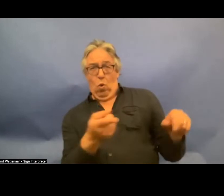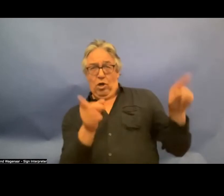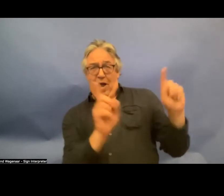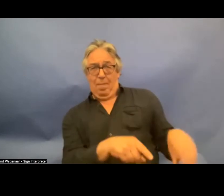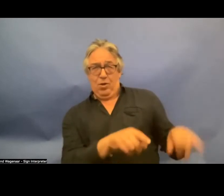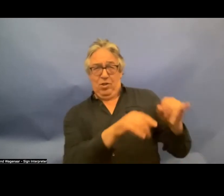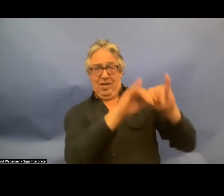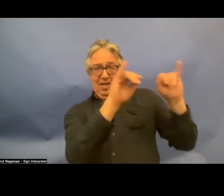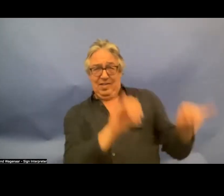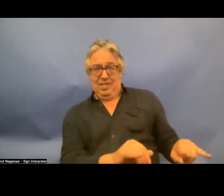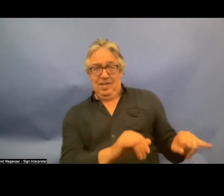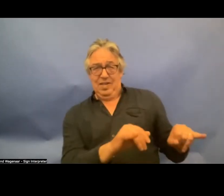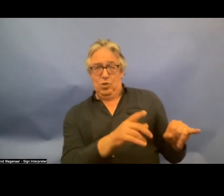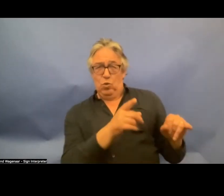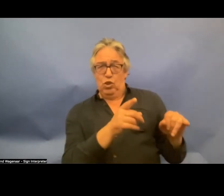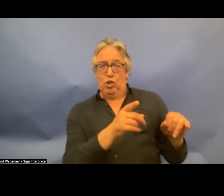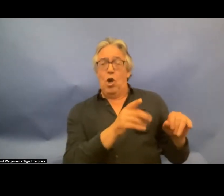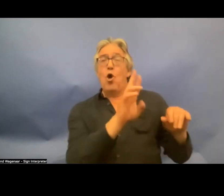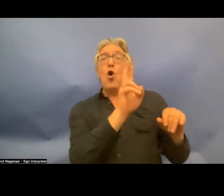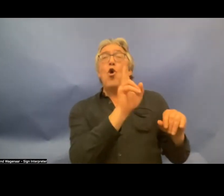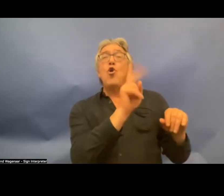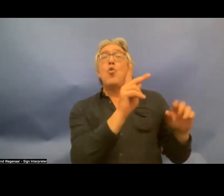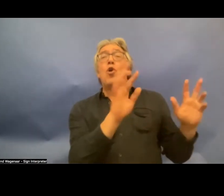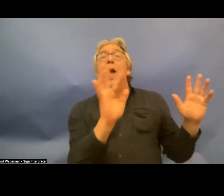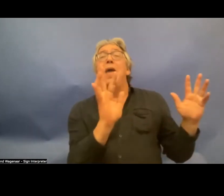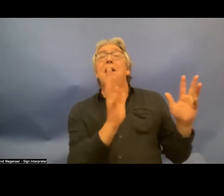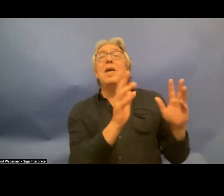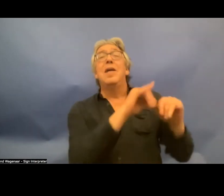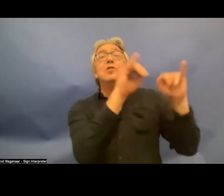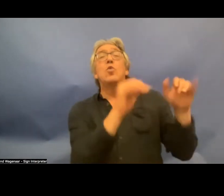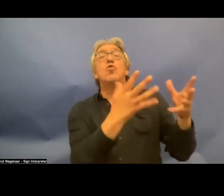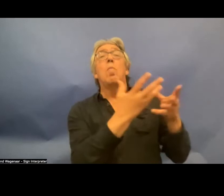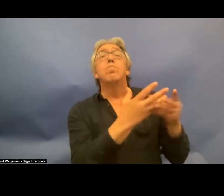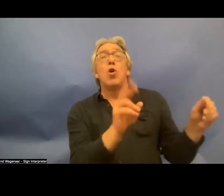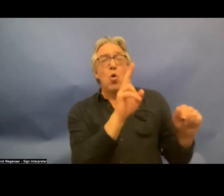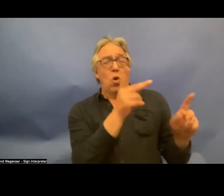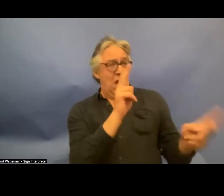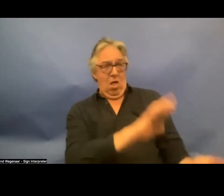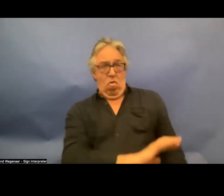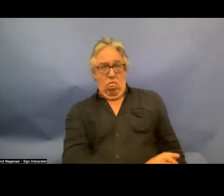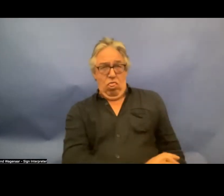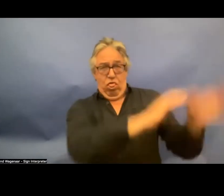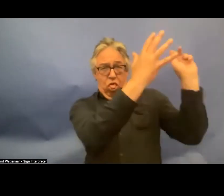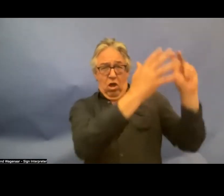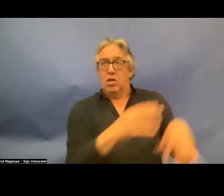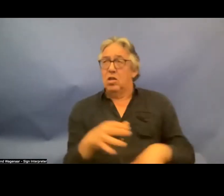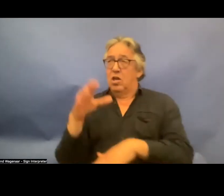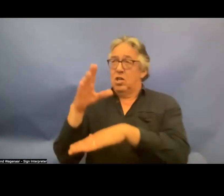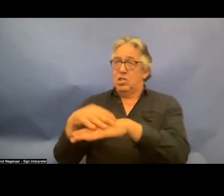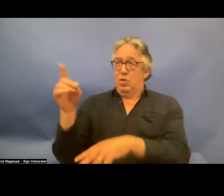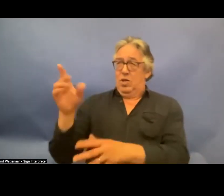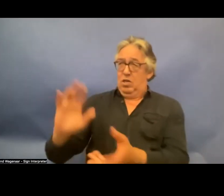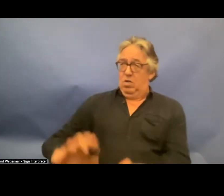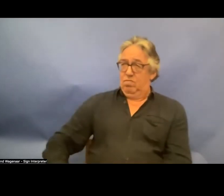institutionalization are always flagging it and say, okay, look at Great Britain, what happened there? And today